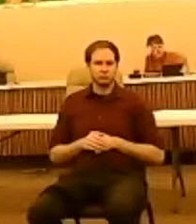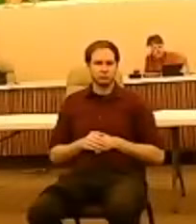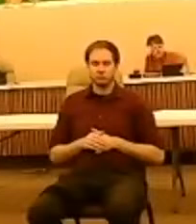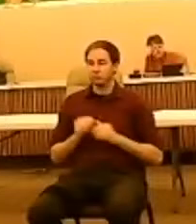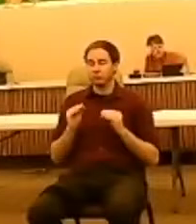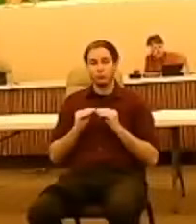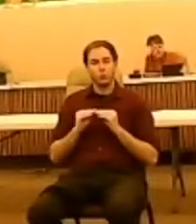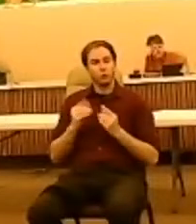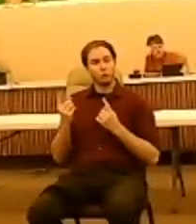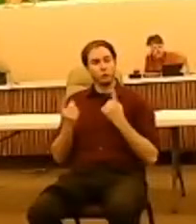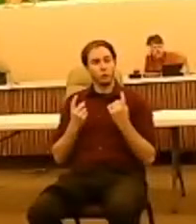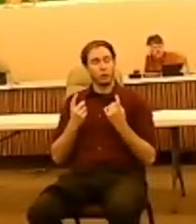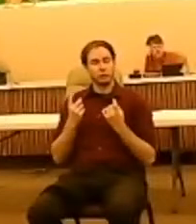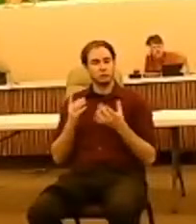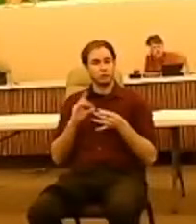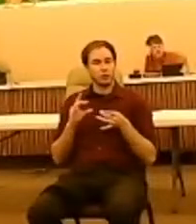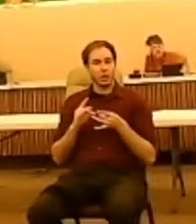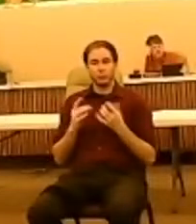Any other questions, comments?